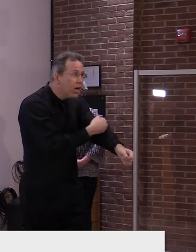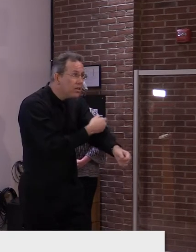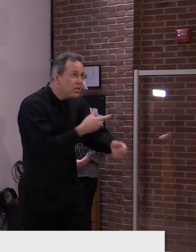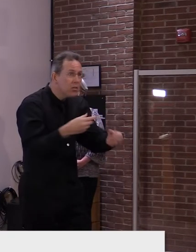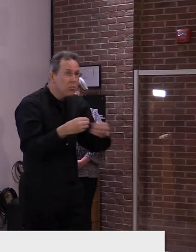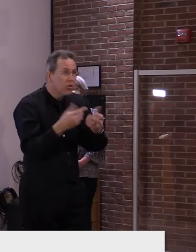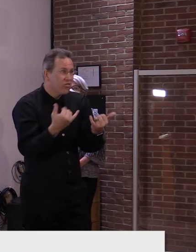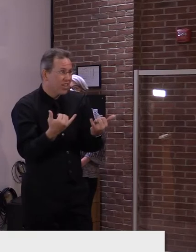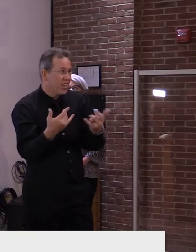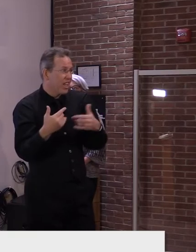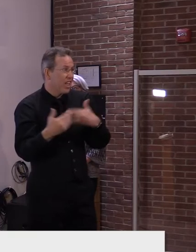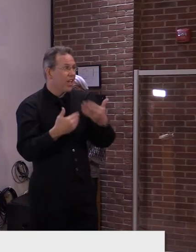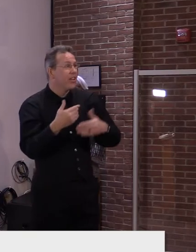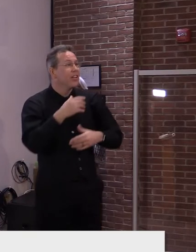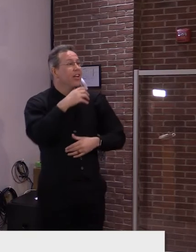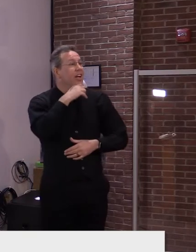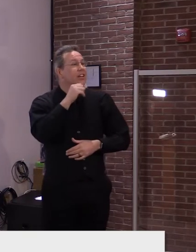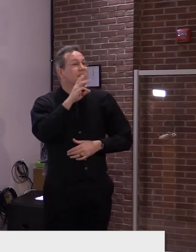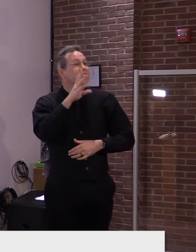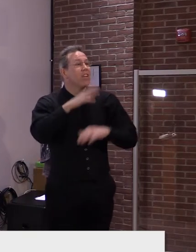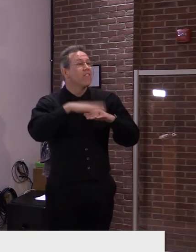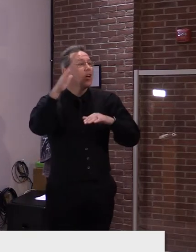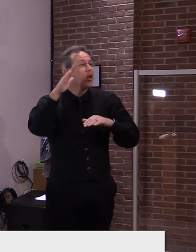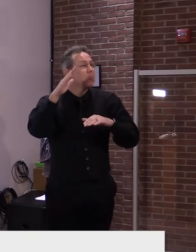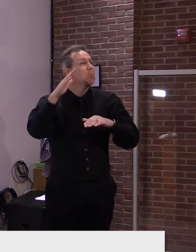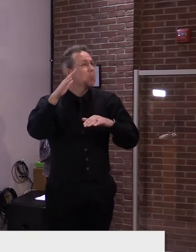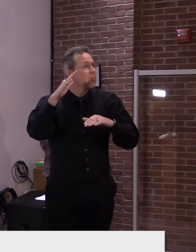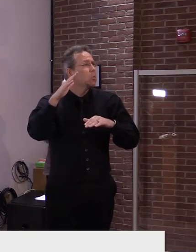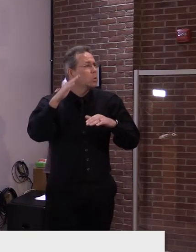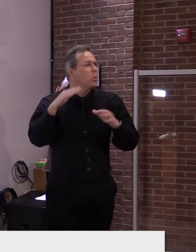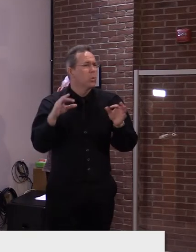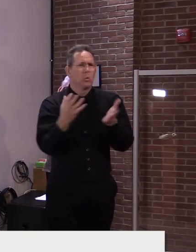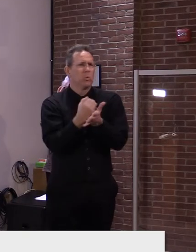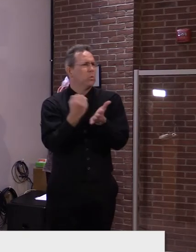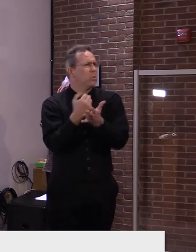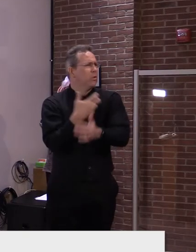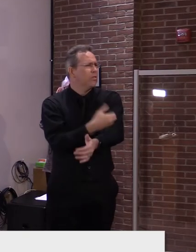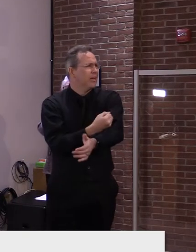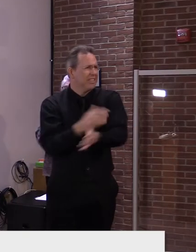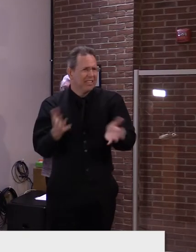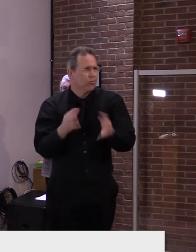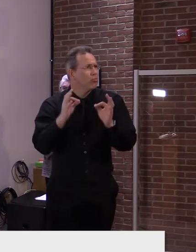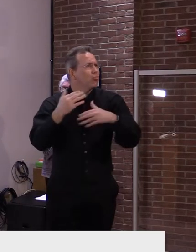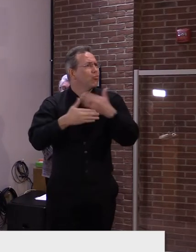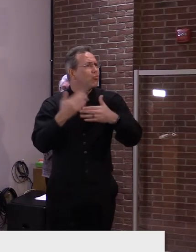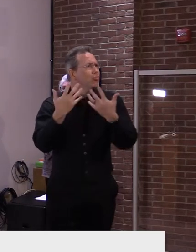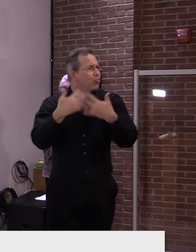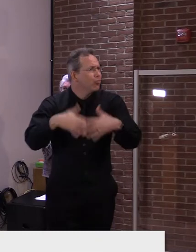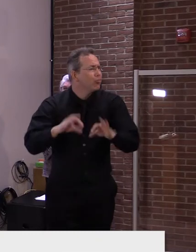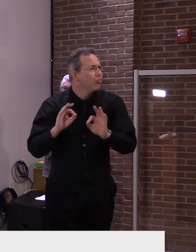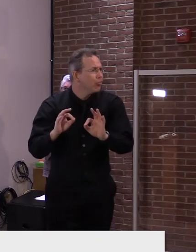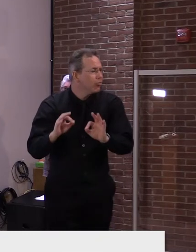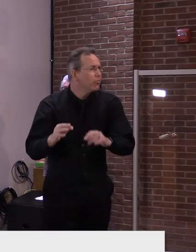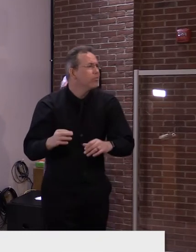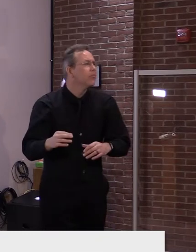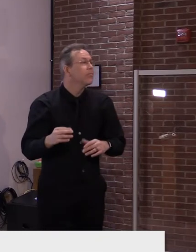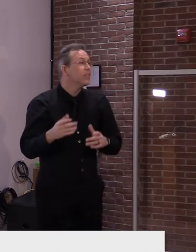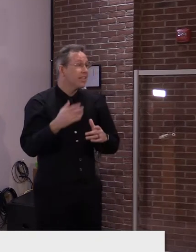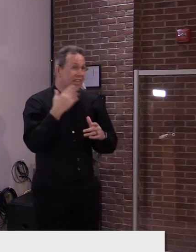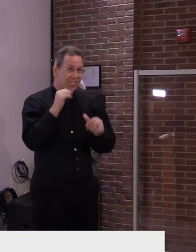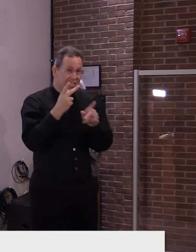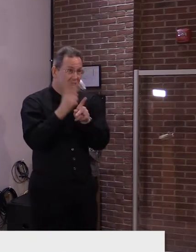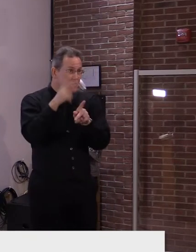of, we get slides every morning, and if you look at where deaths have and COVID cases have